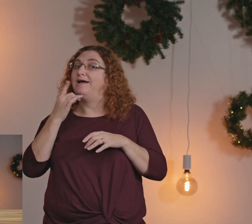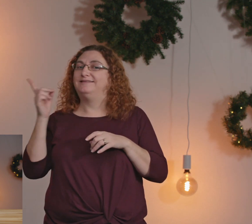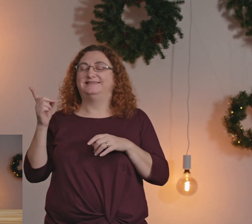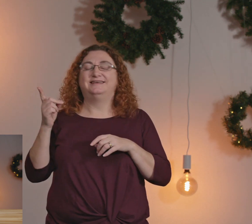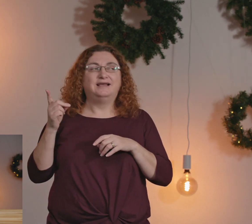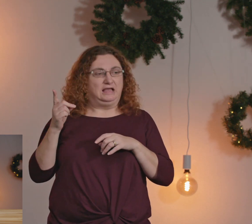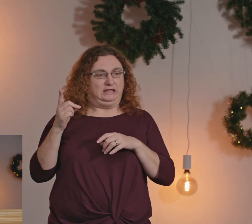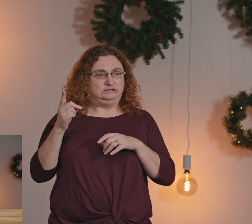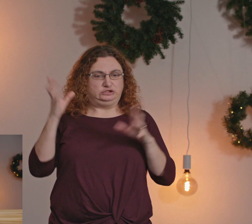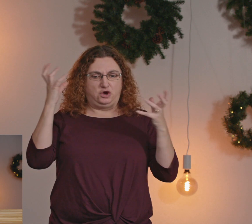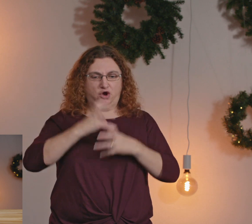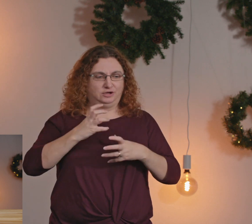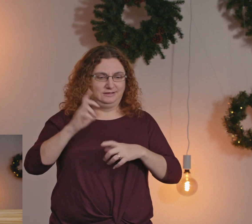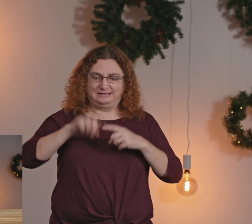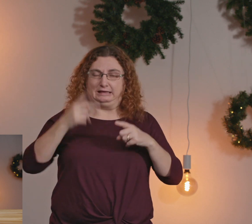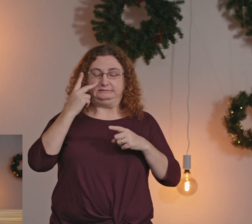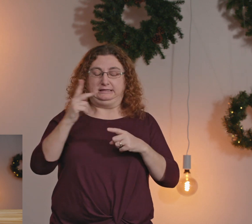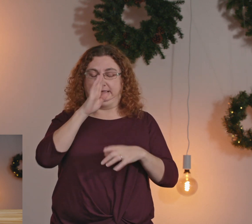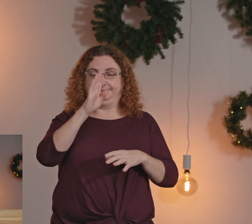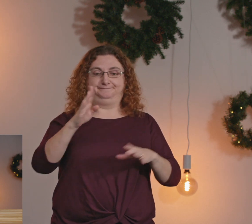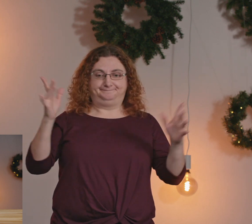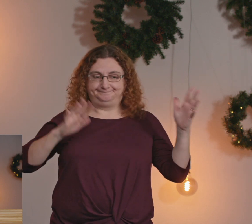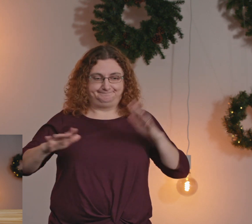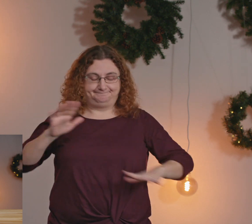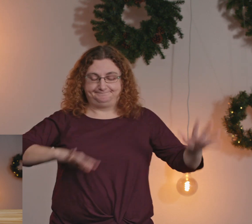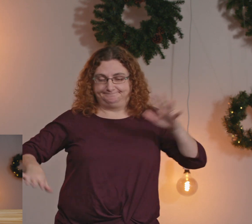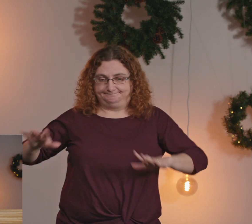can't obviously see straight. You can't